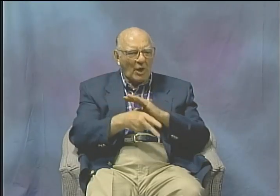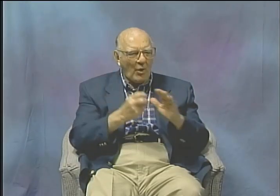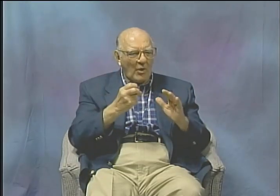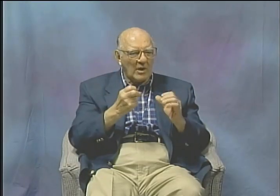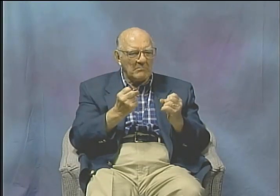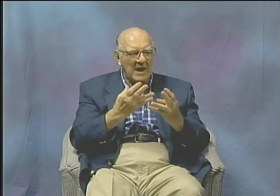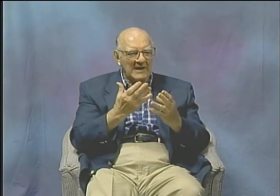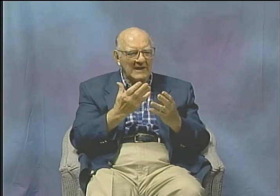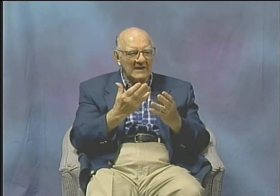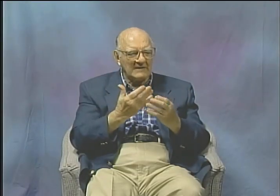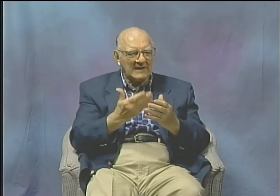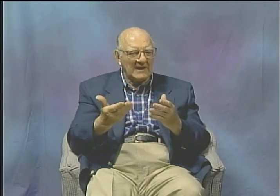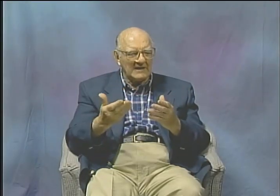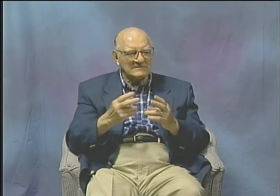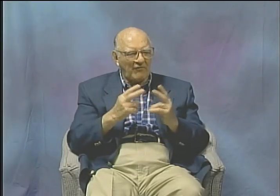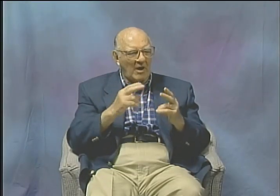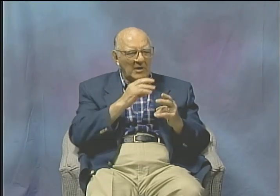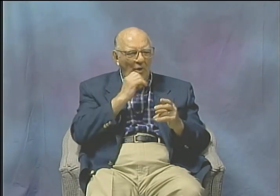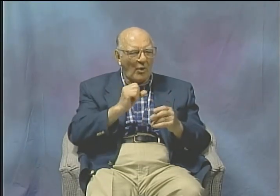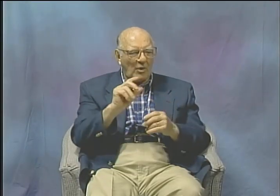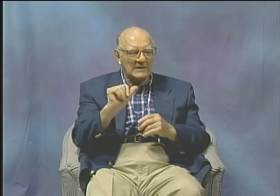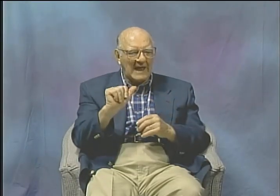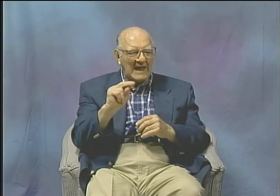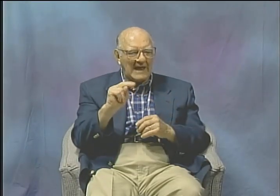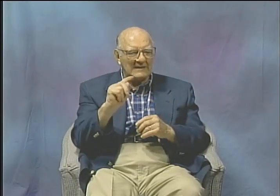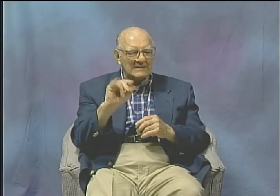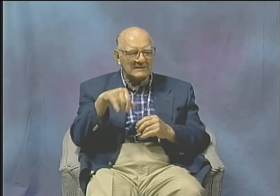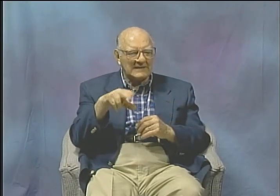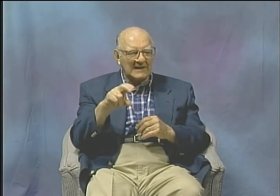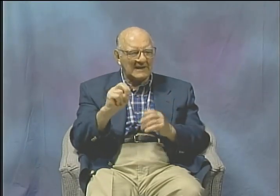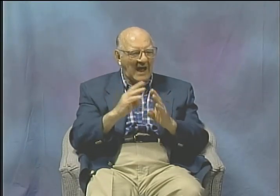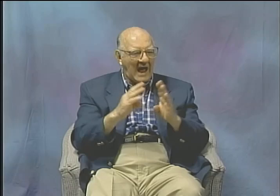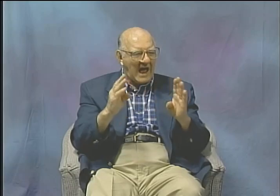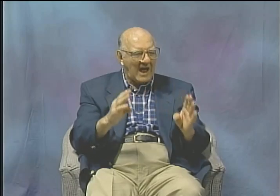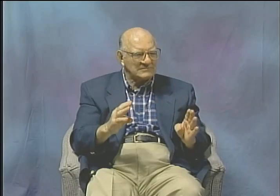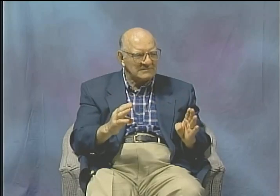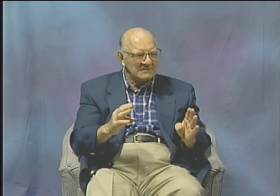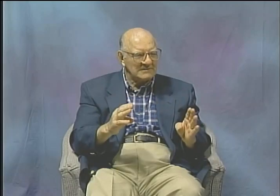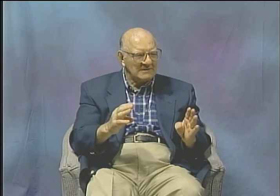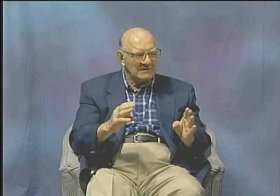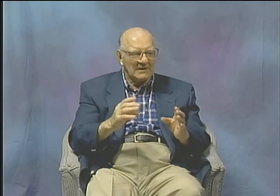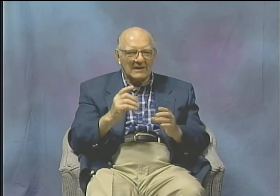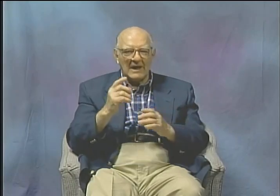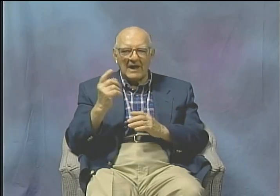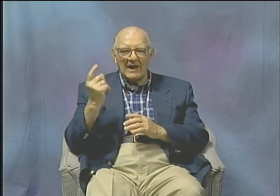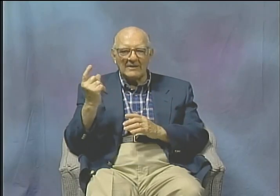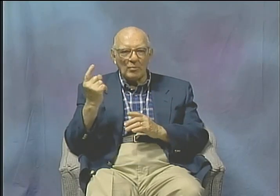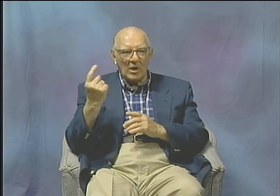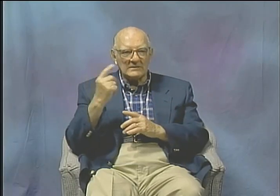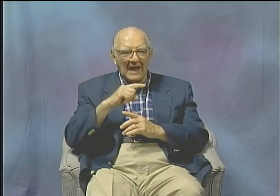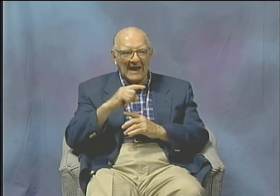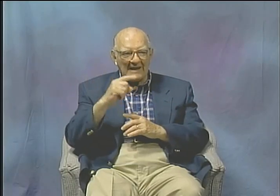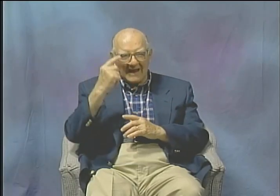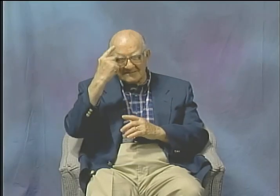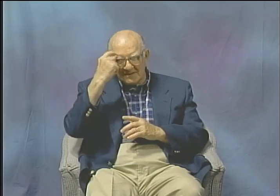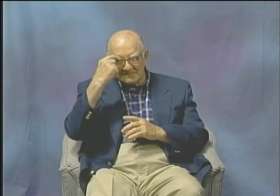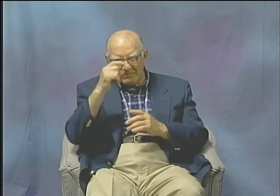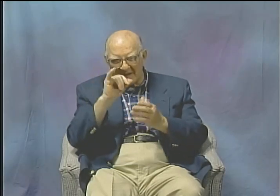stole many things from an old antique house. And one day they suspect it's